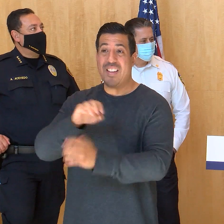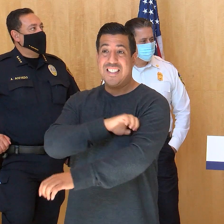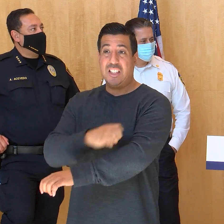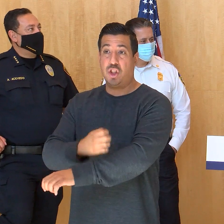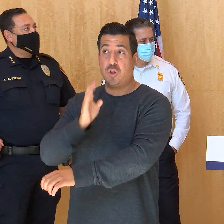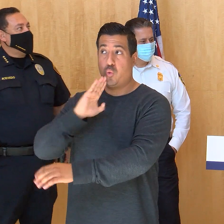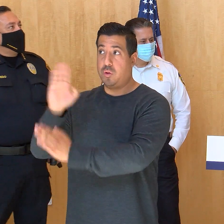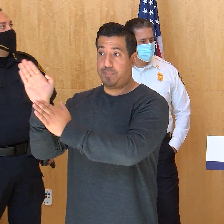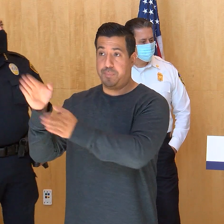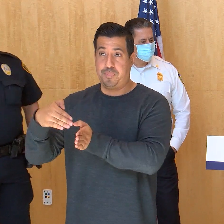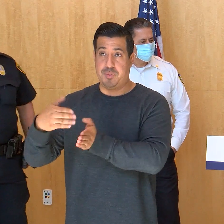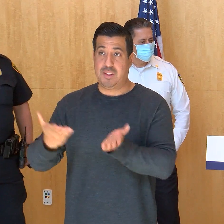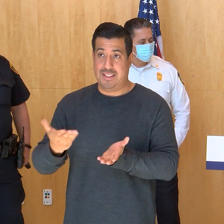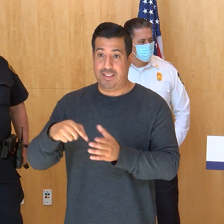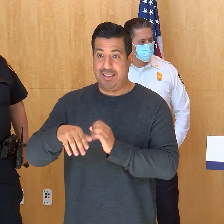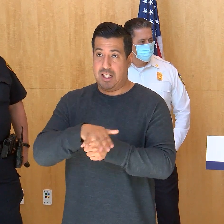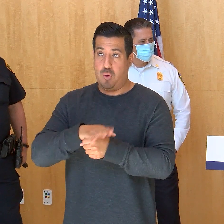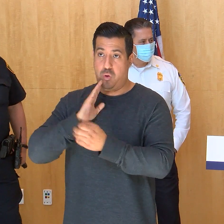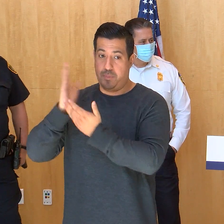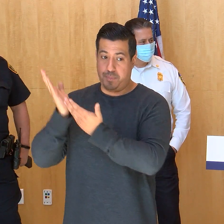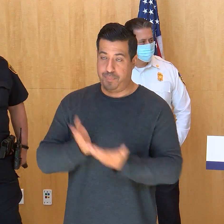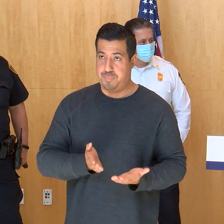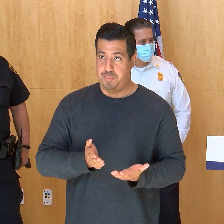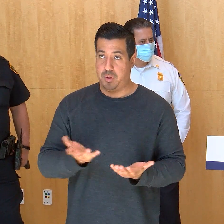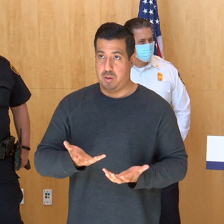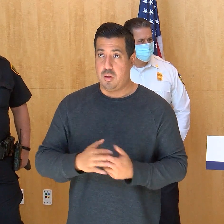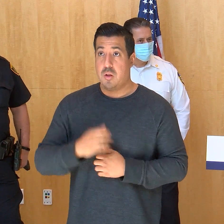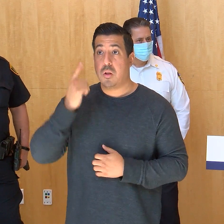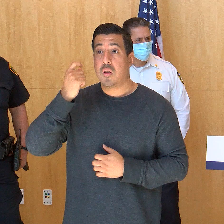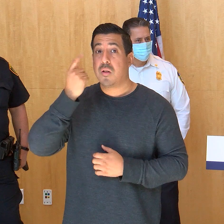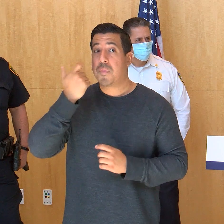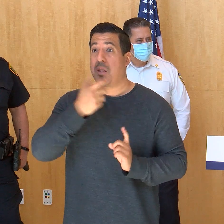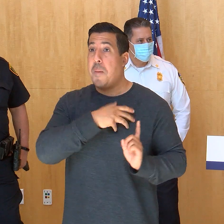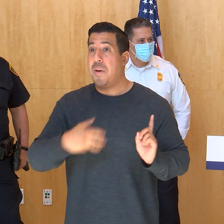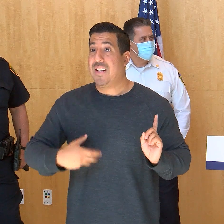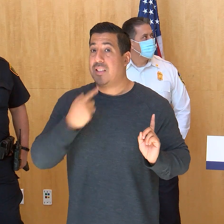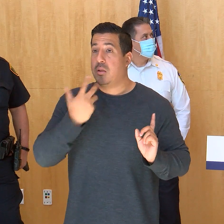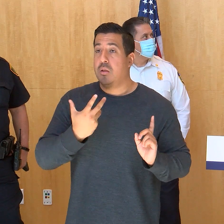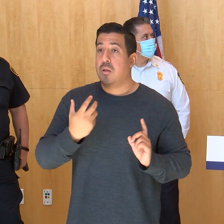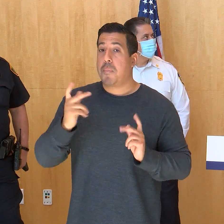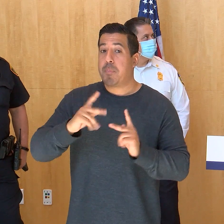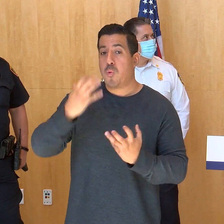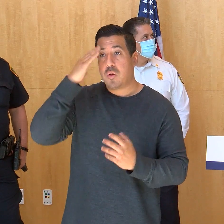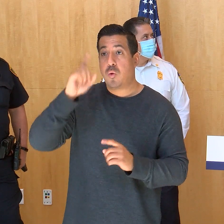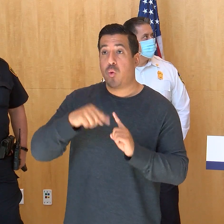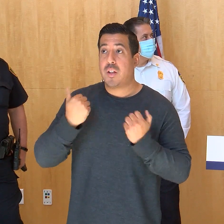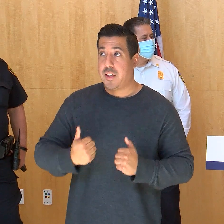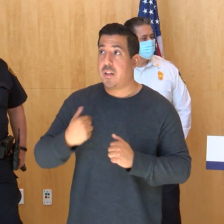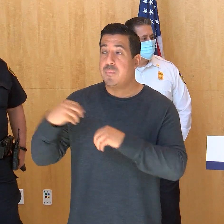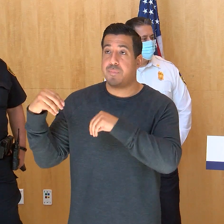energy here to this area because, as the mayor has said, all people want to know is when they can turn on the